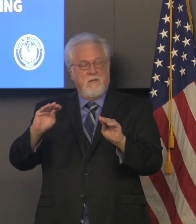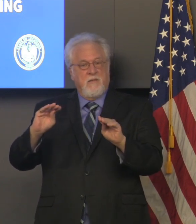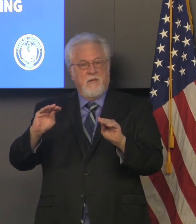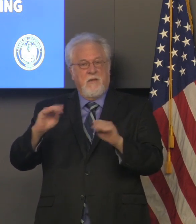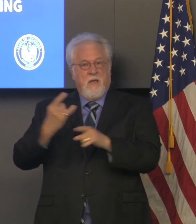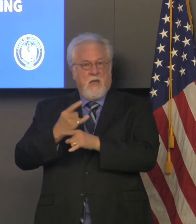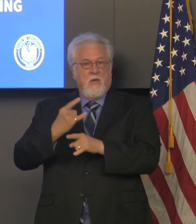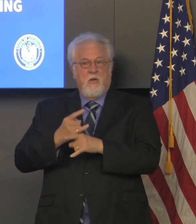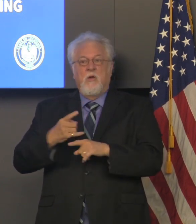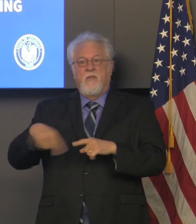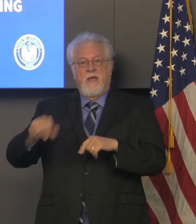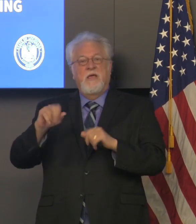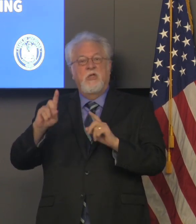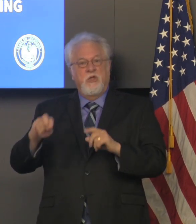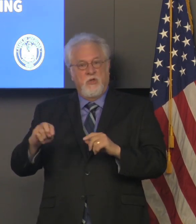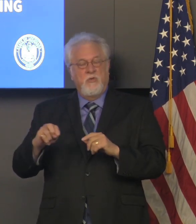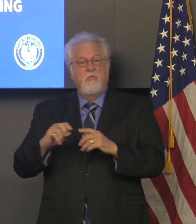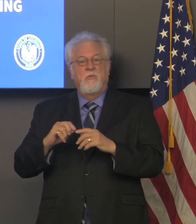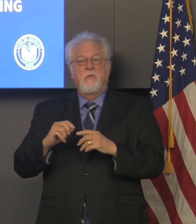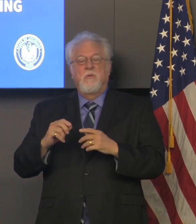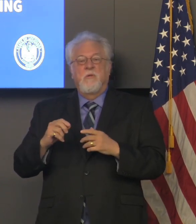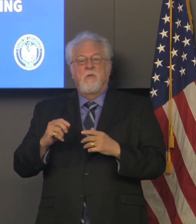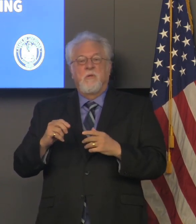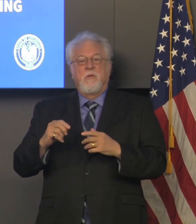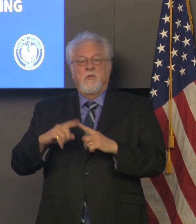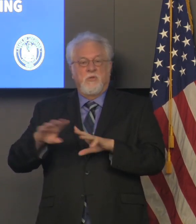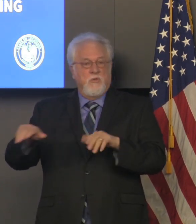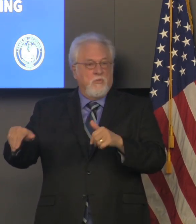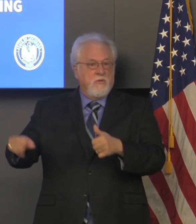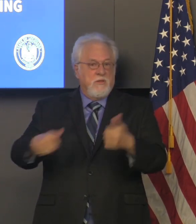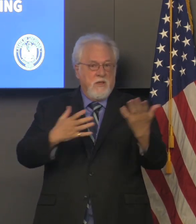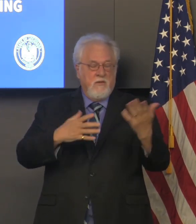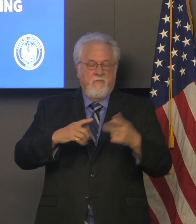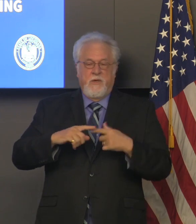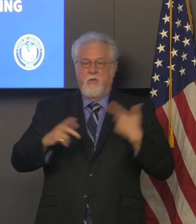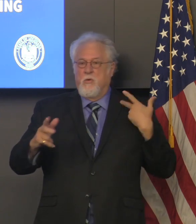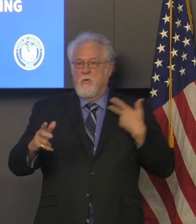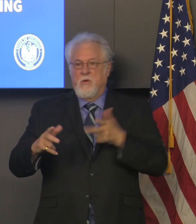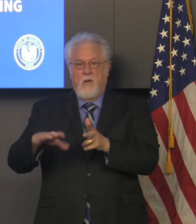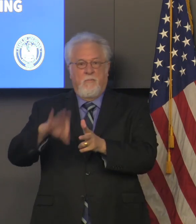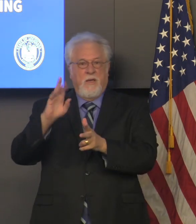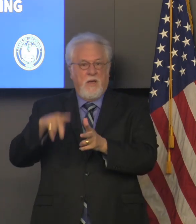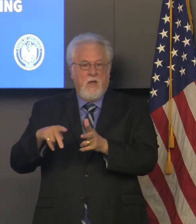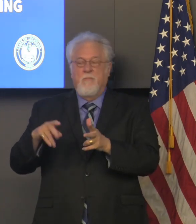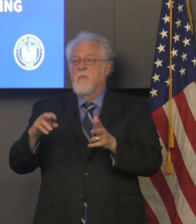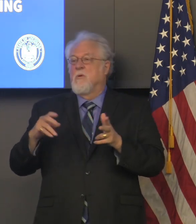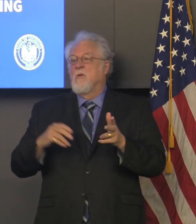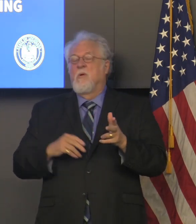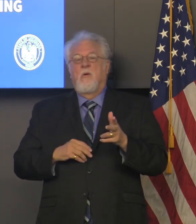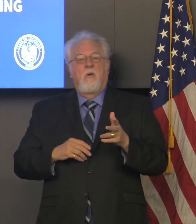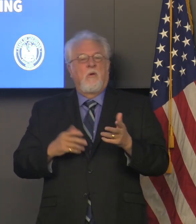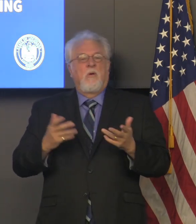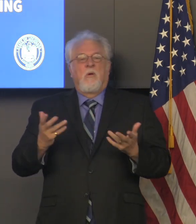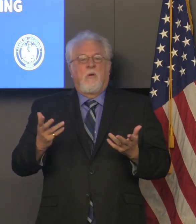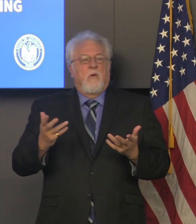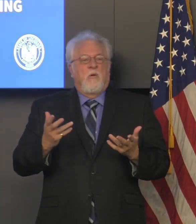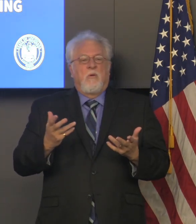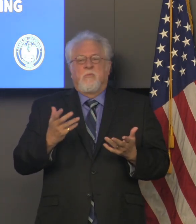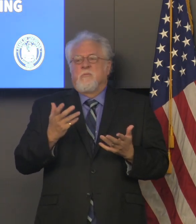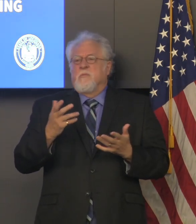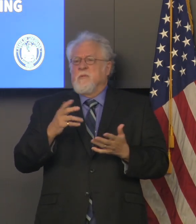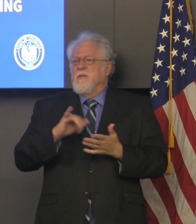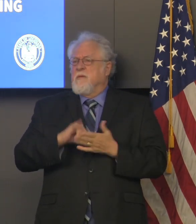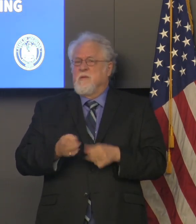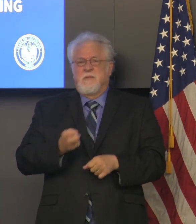that they can do with respect to delivery, curbside pickup, that sort of thing. So these are very,